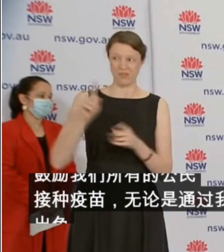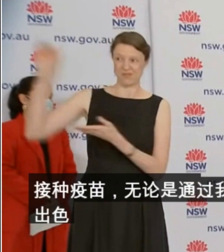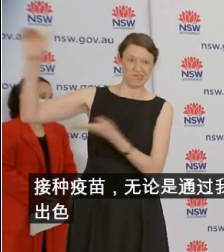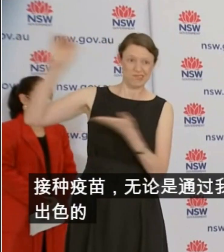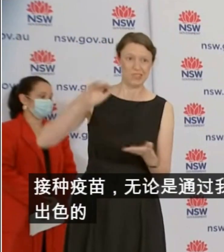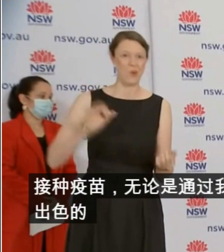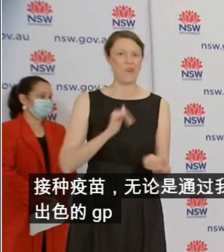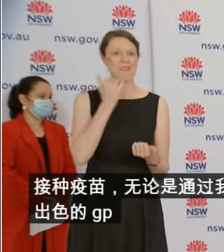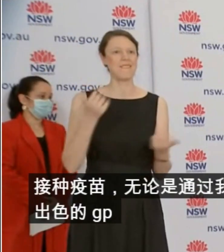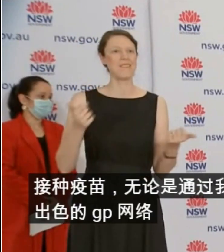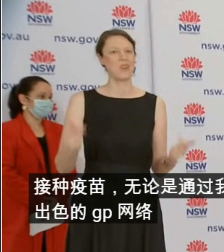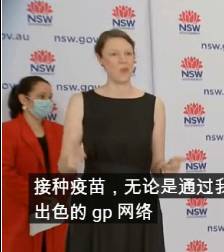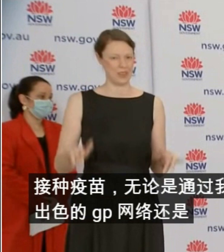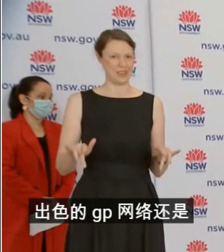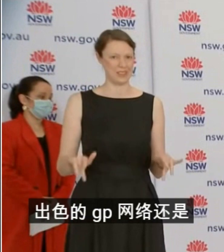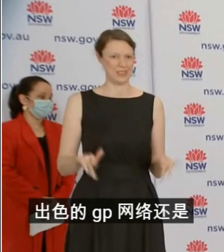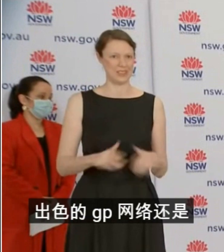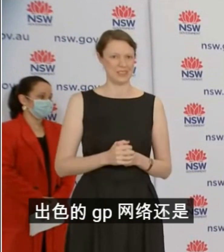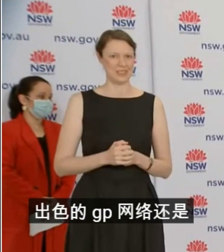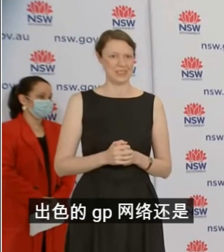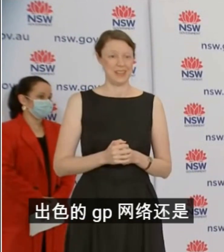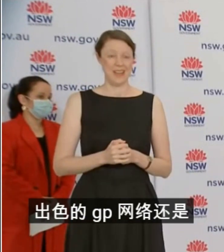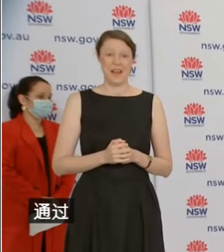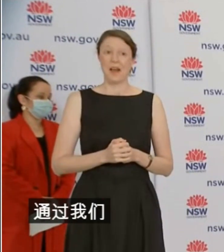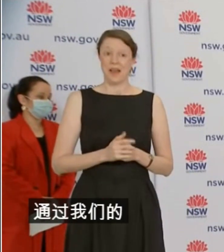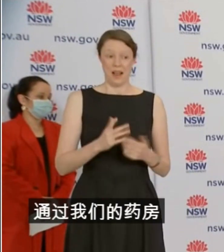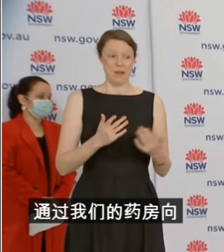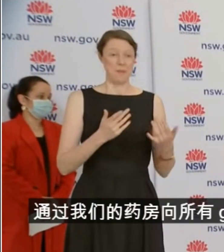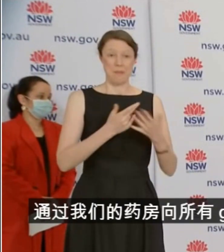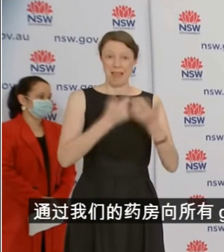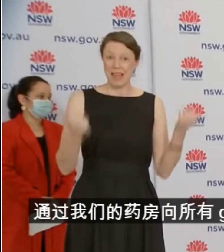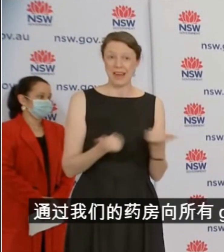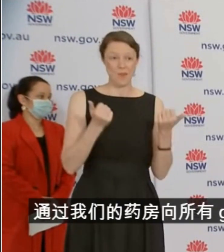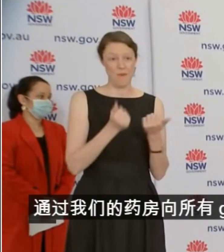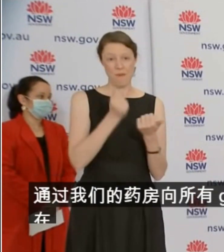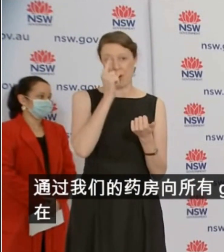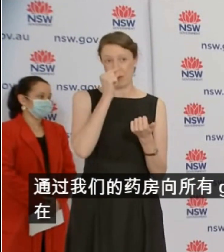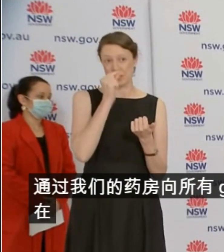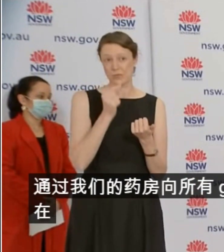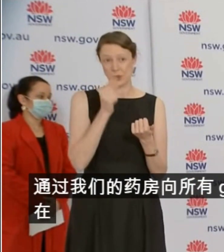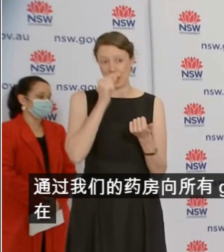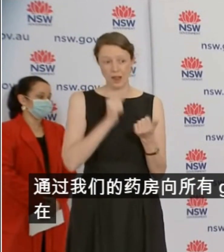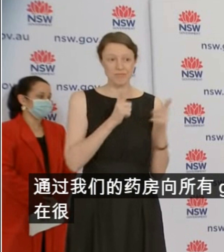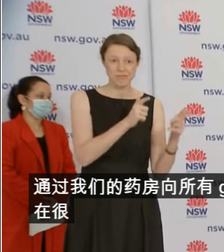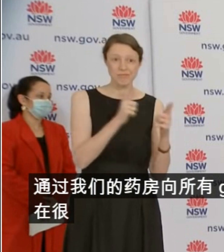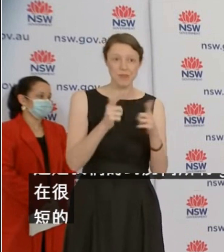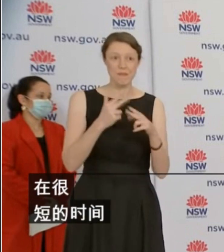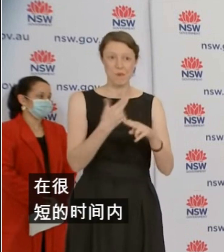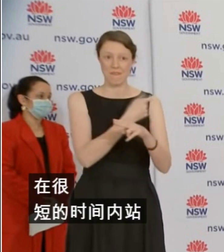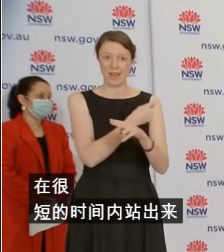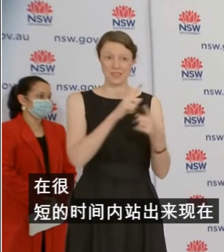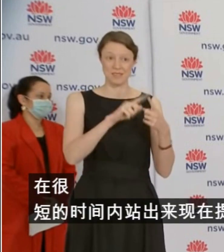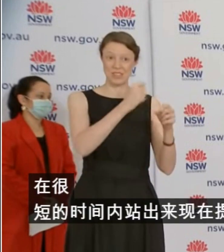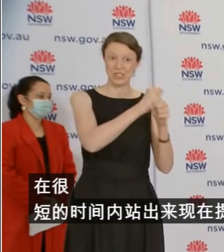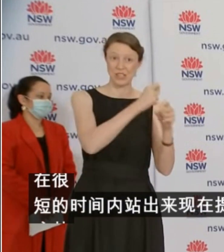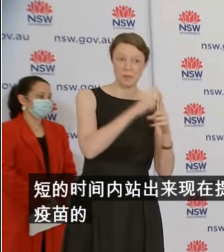our wonderful GP network. Thank you to all the GPs. Through our pharmacies, thank you to all the pharmacists who stood up in a very short amount of